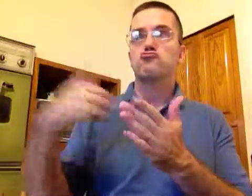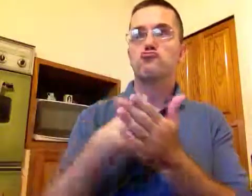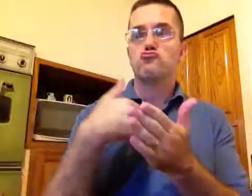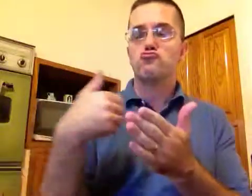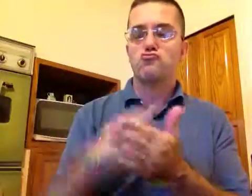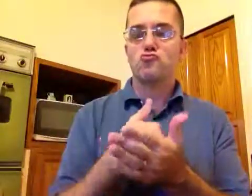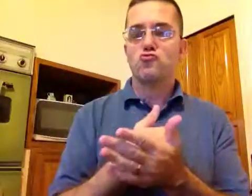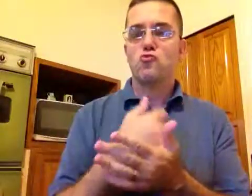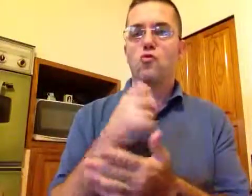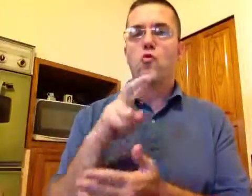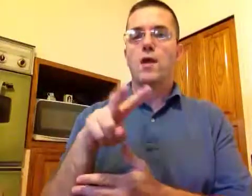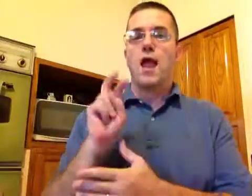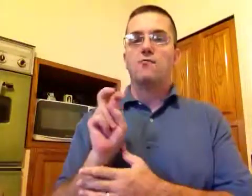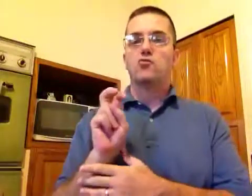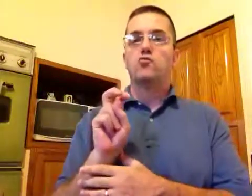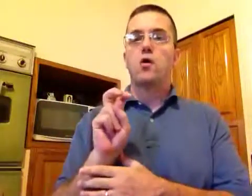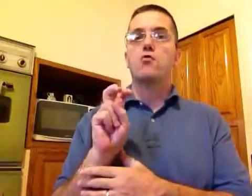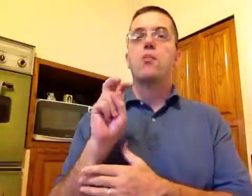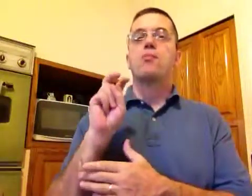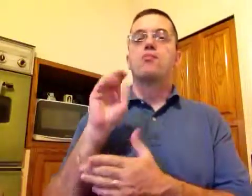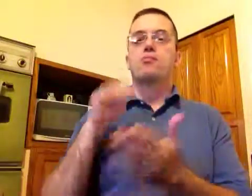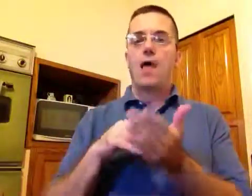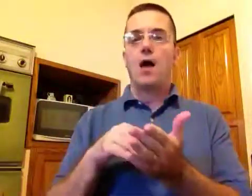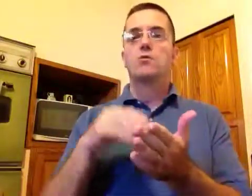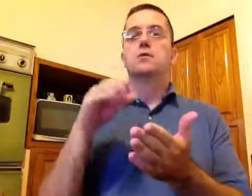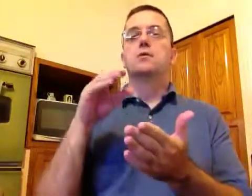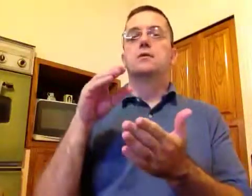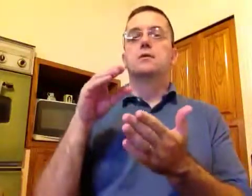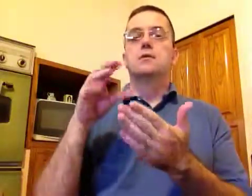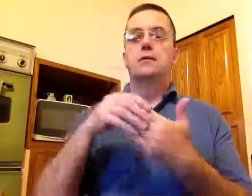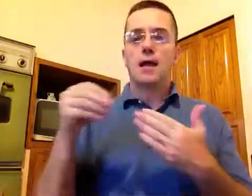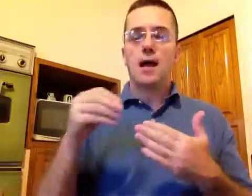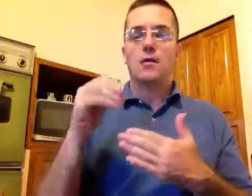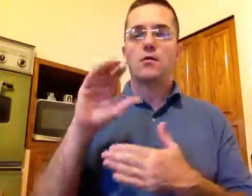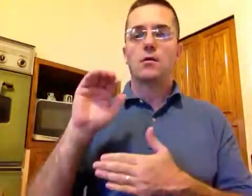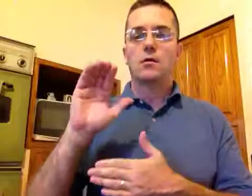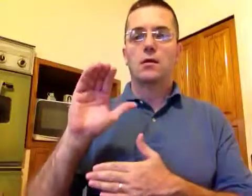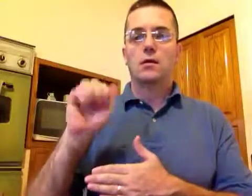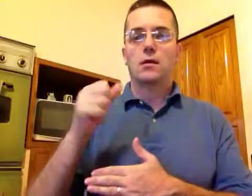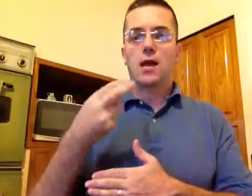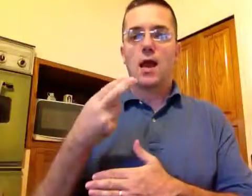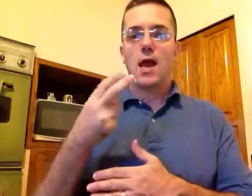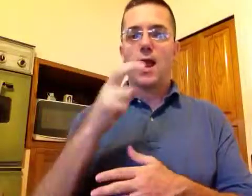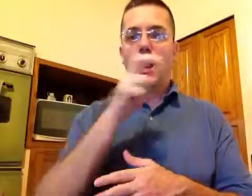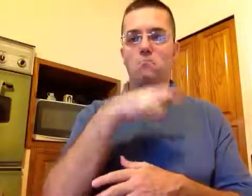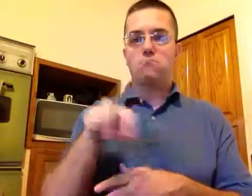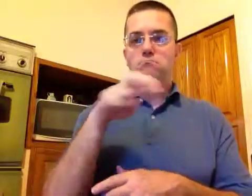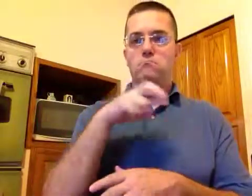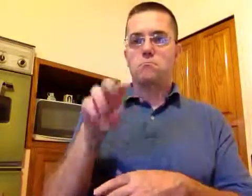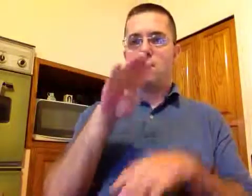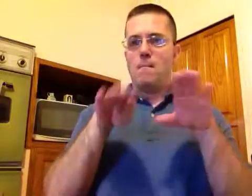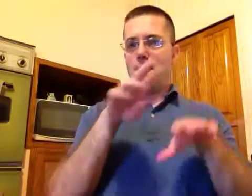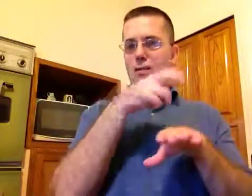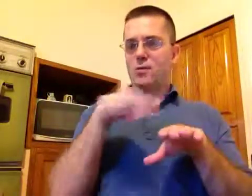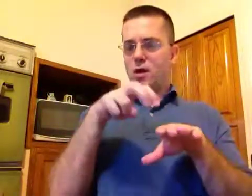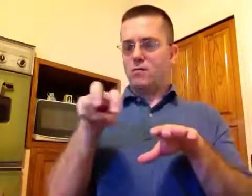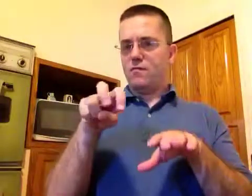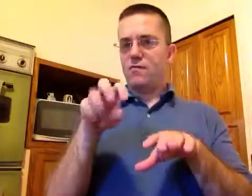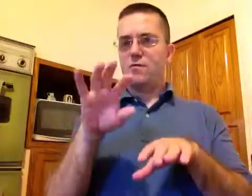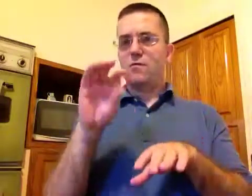got $200,000 cash on these balance transfers for 0% for